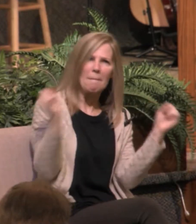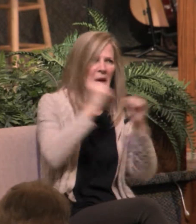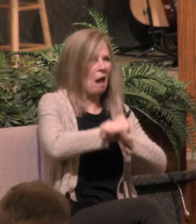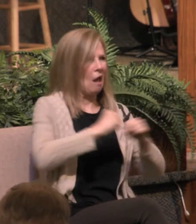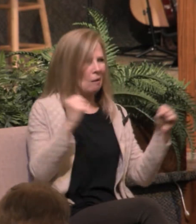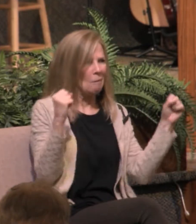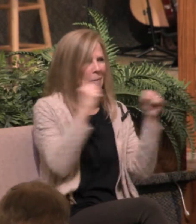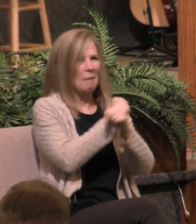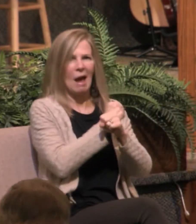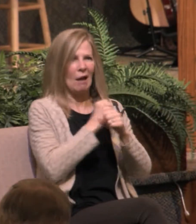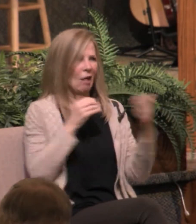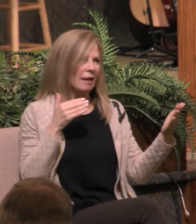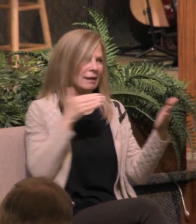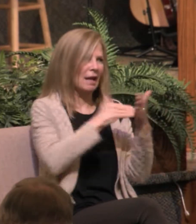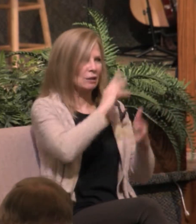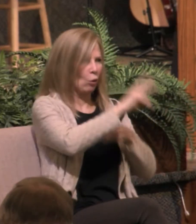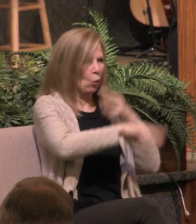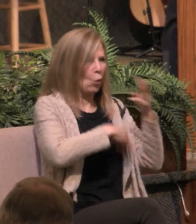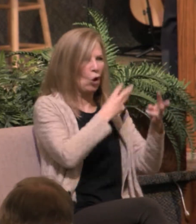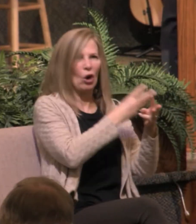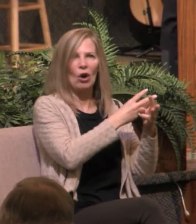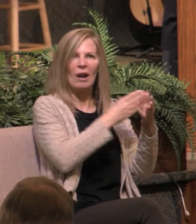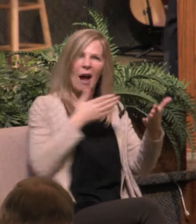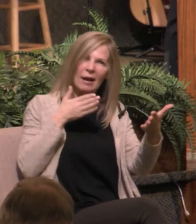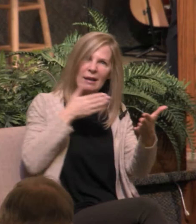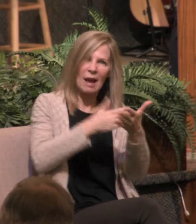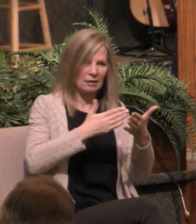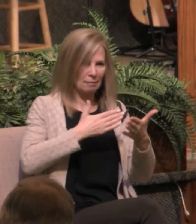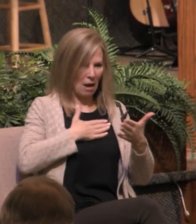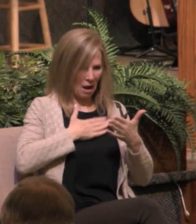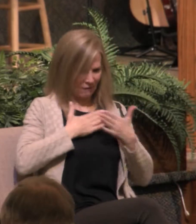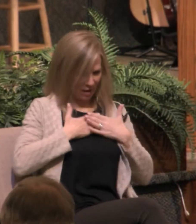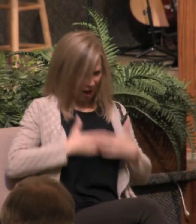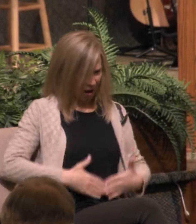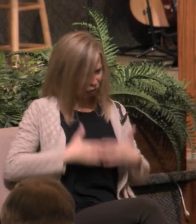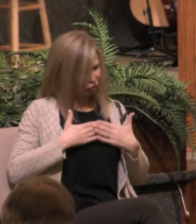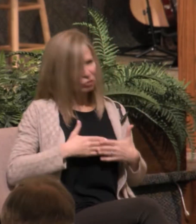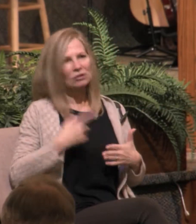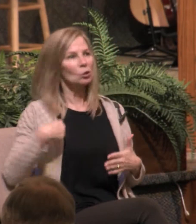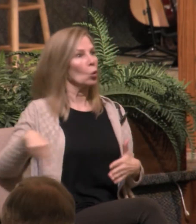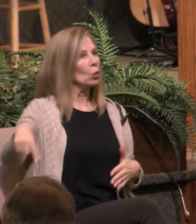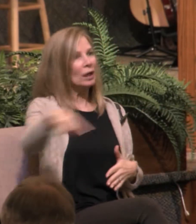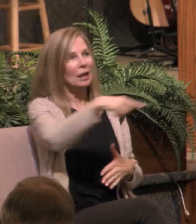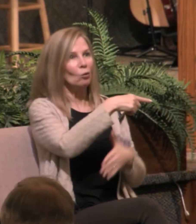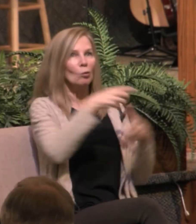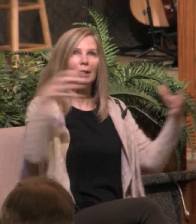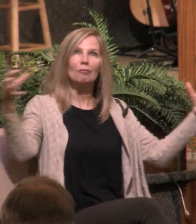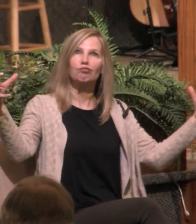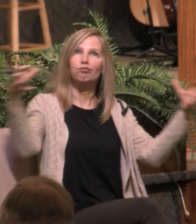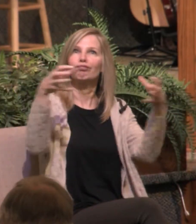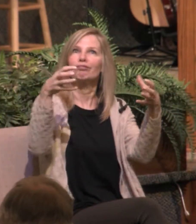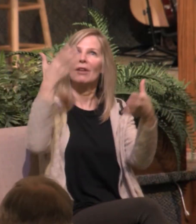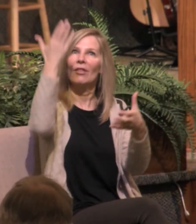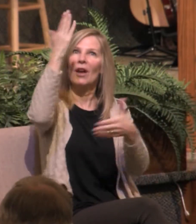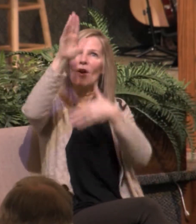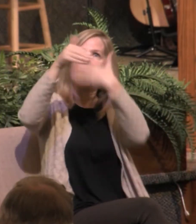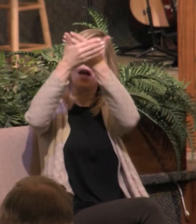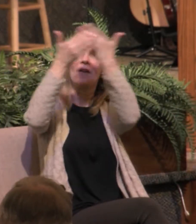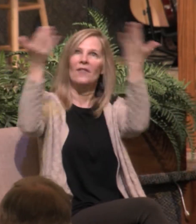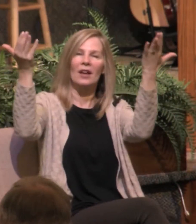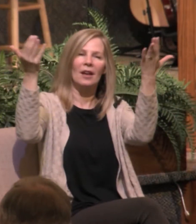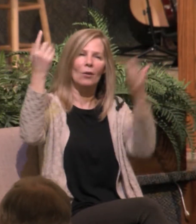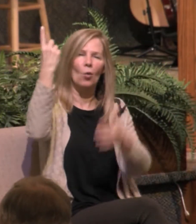world and there isn't a battle against my flesh, when we are able to stand together in heaven. One of the great things to me, apart from the presence